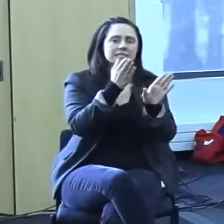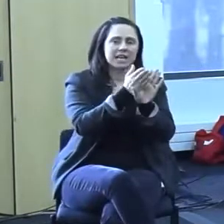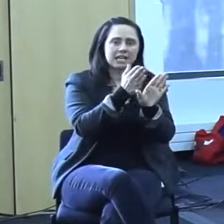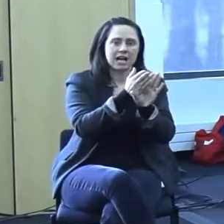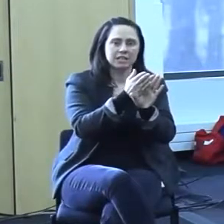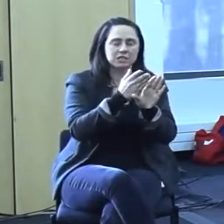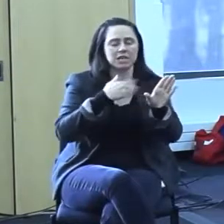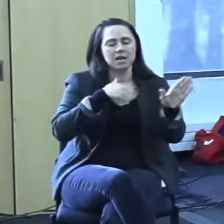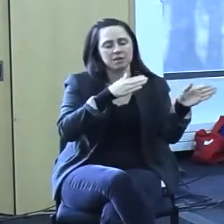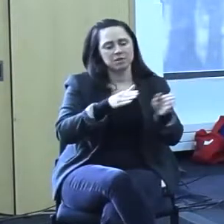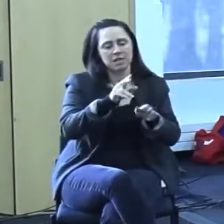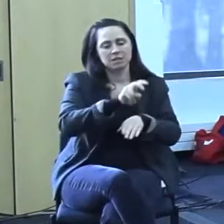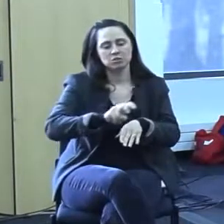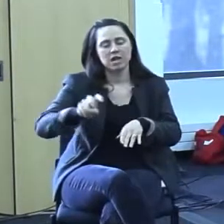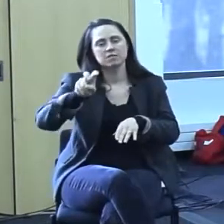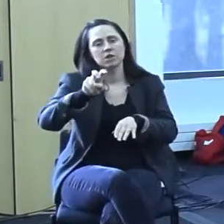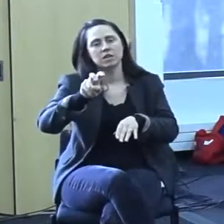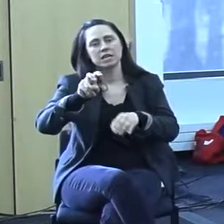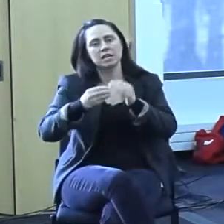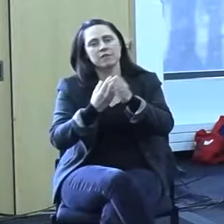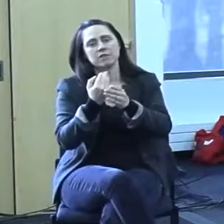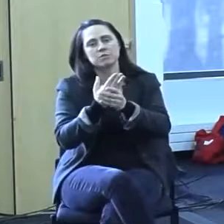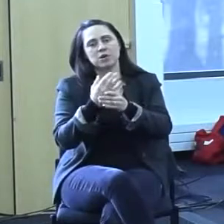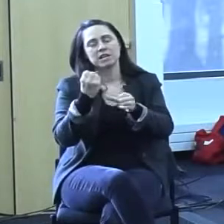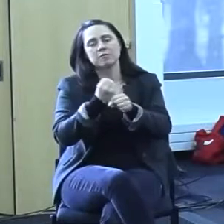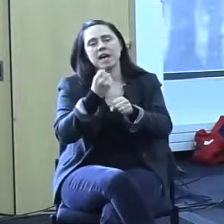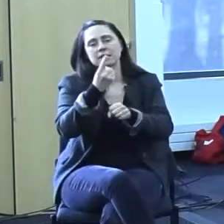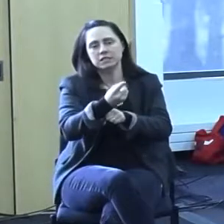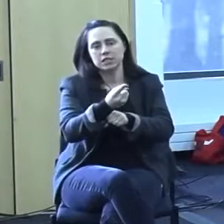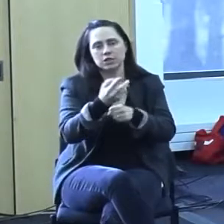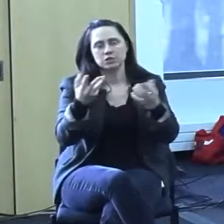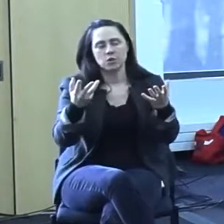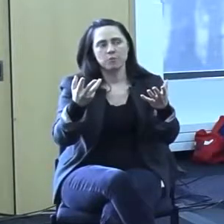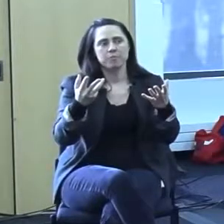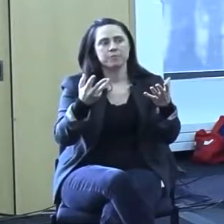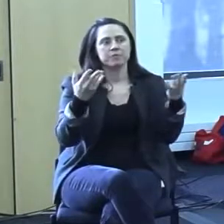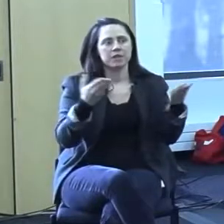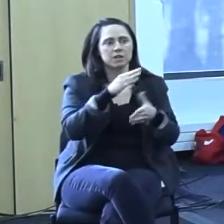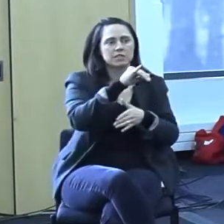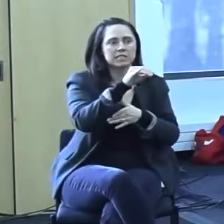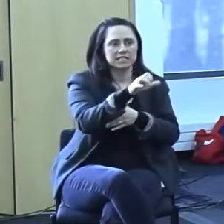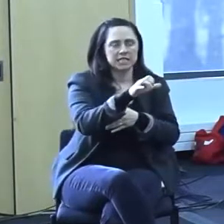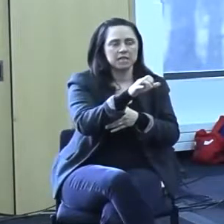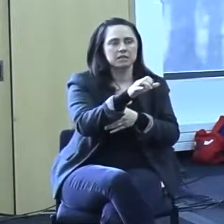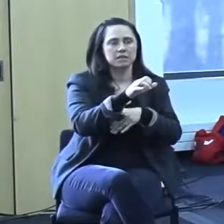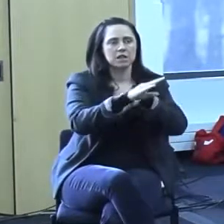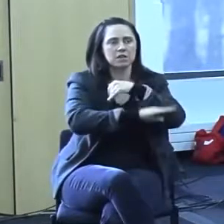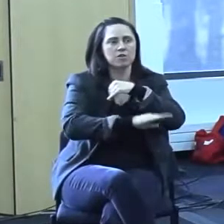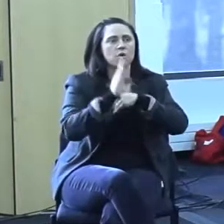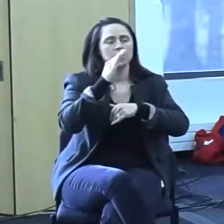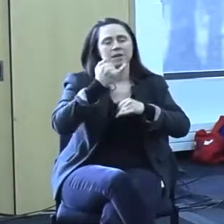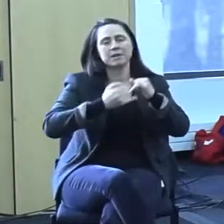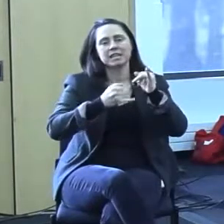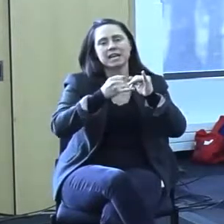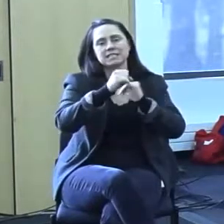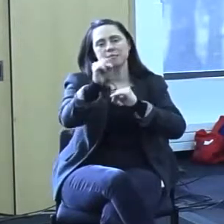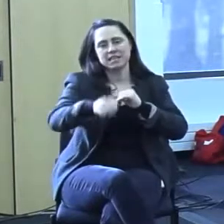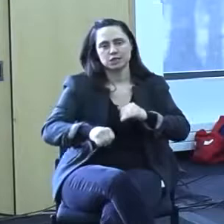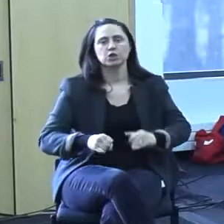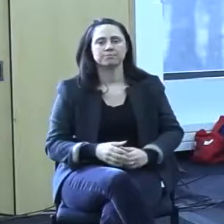psychology. I do plan on transferring in the spring of next year. So here at JJC, the fall will be my last